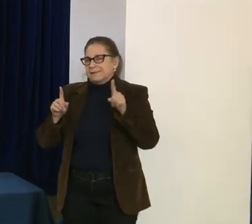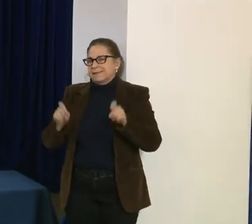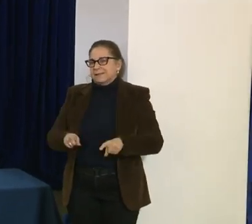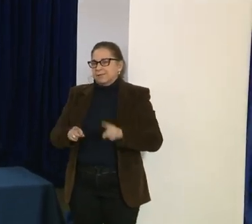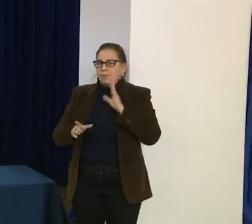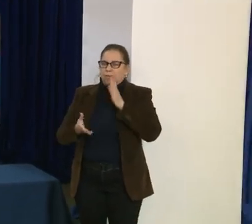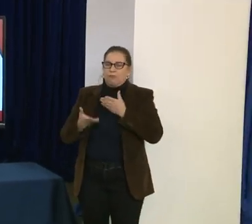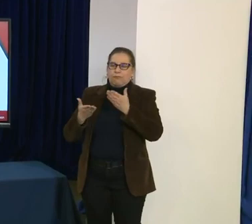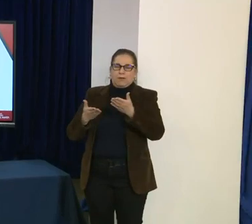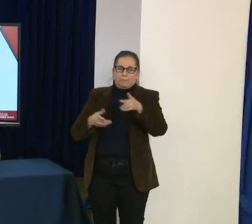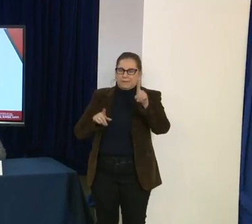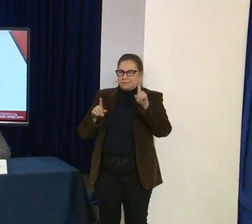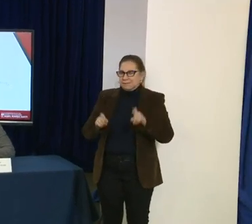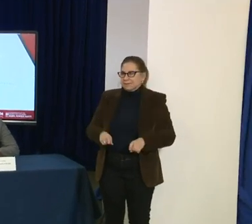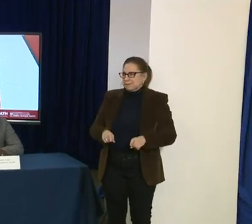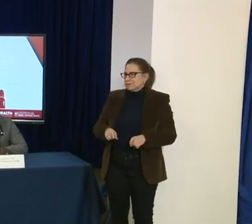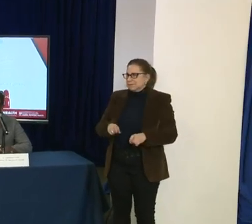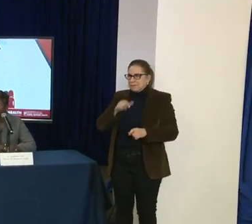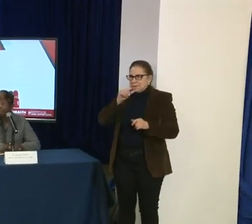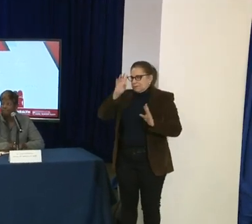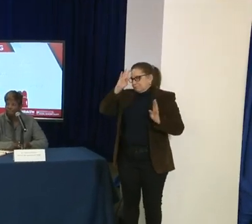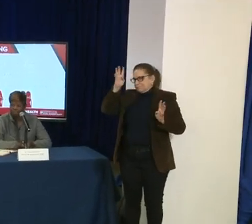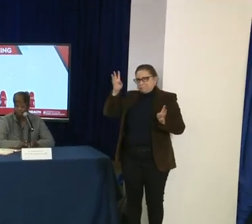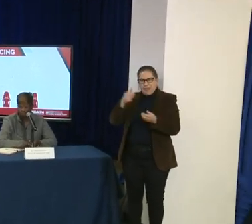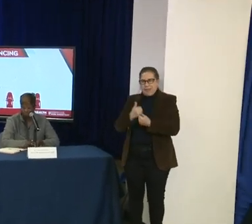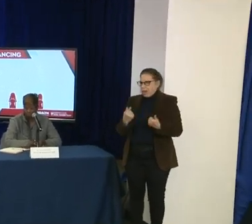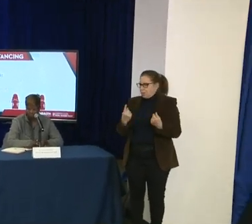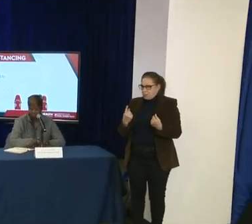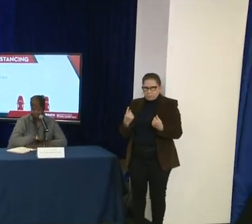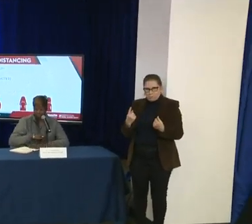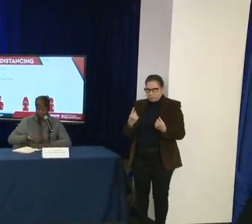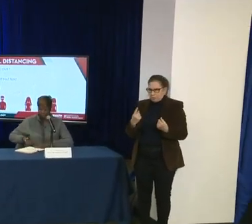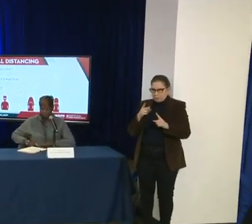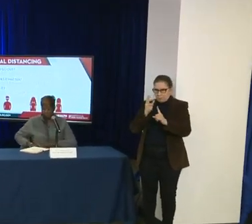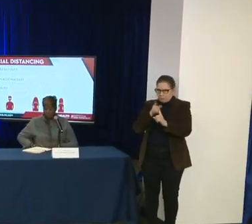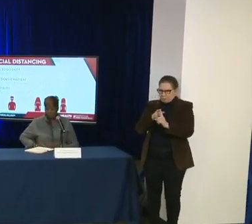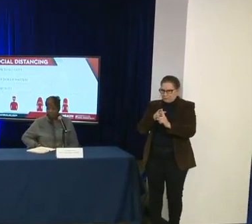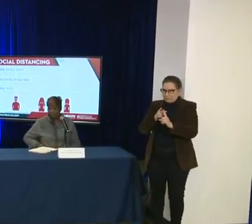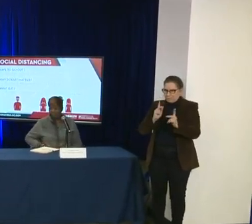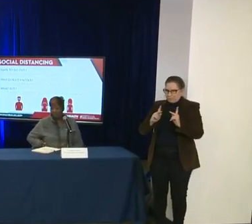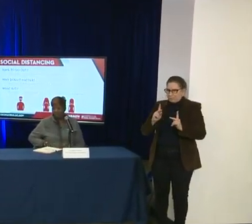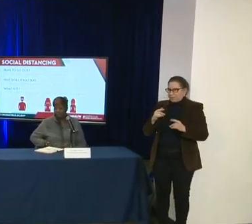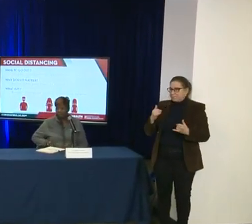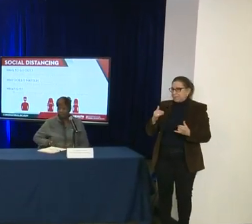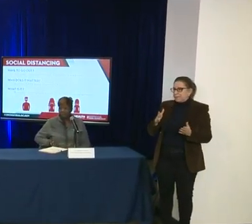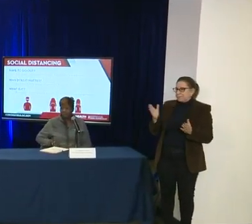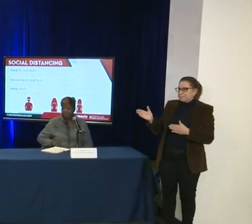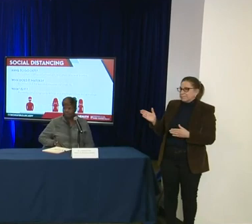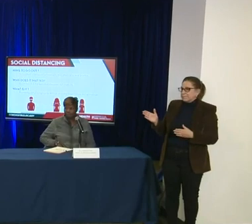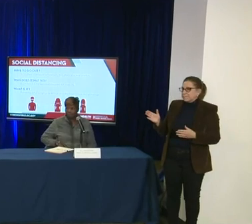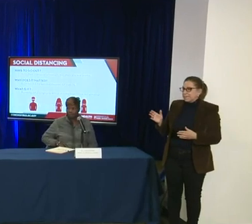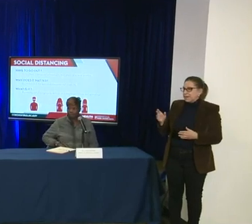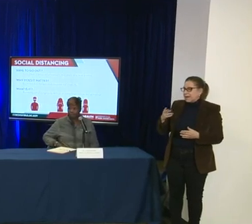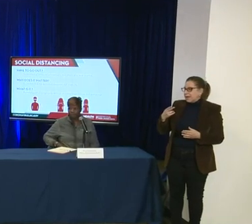go to our next question. We have Ms. Hicks in Ward 7. Ms. Hicks, you are live. Hi.